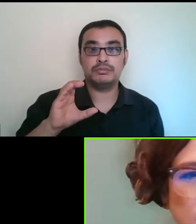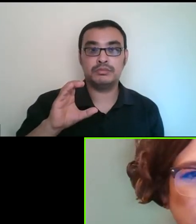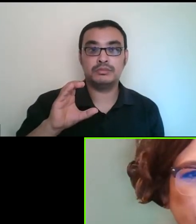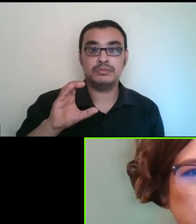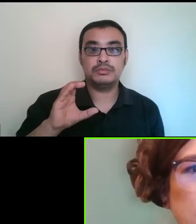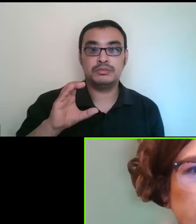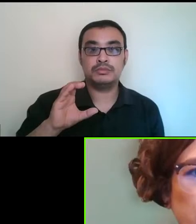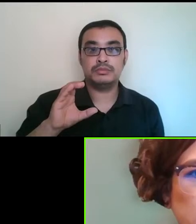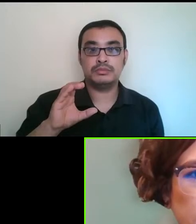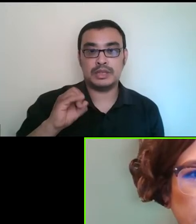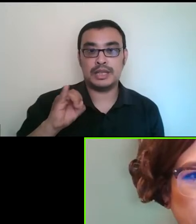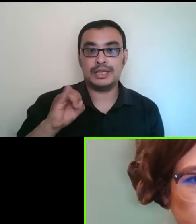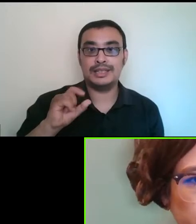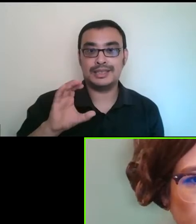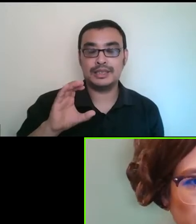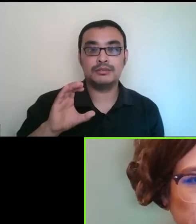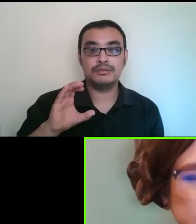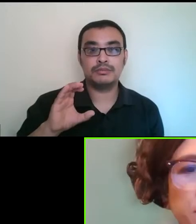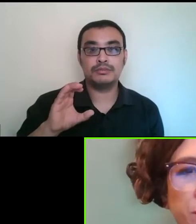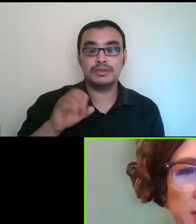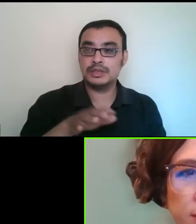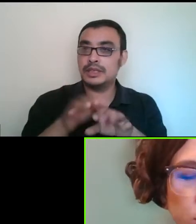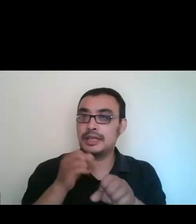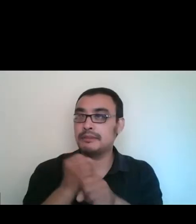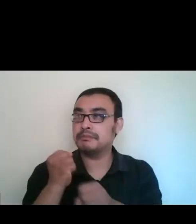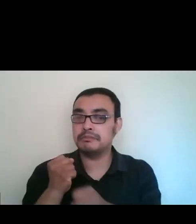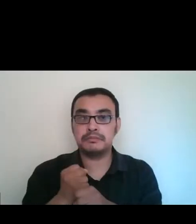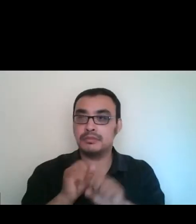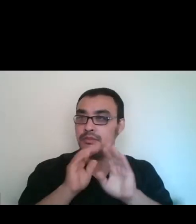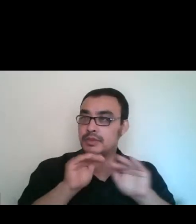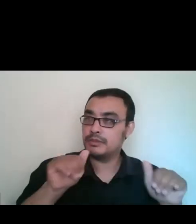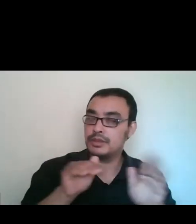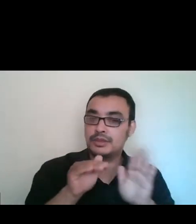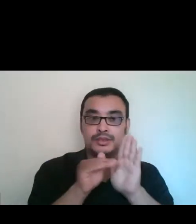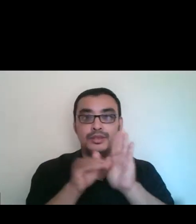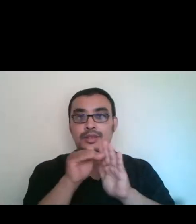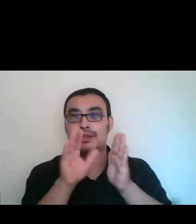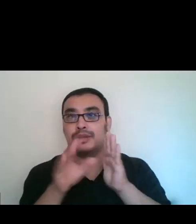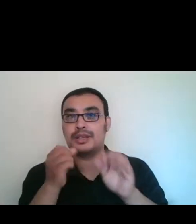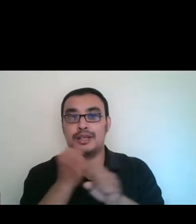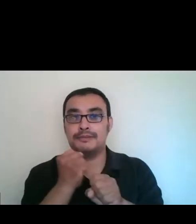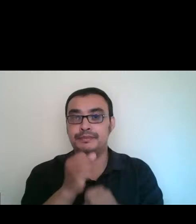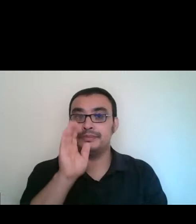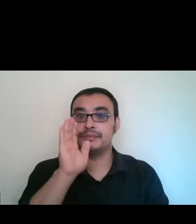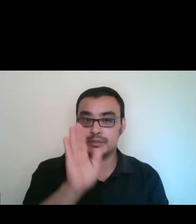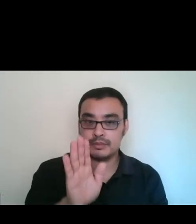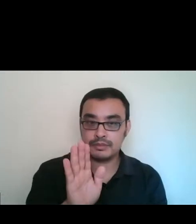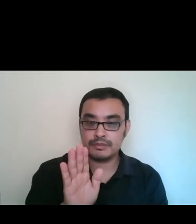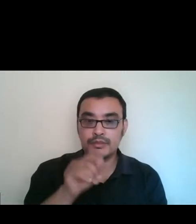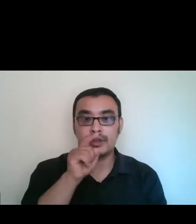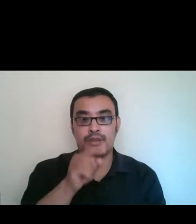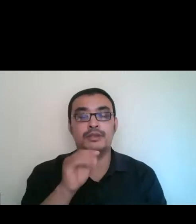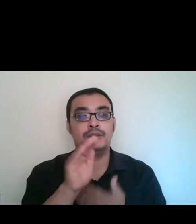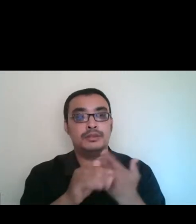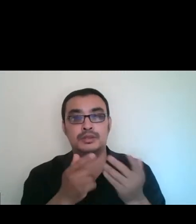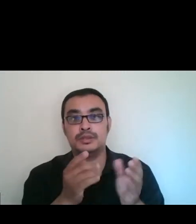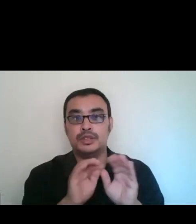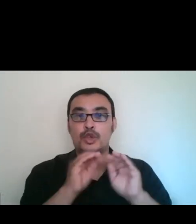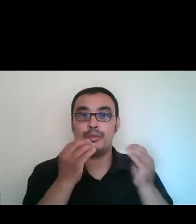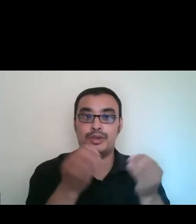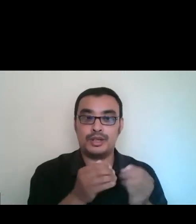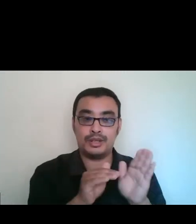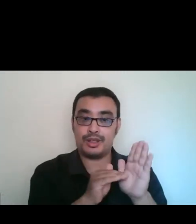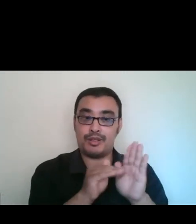is really doing a lot of work at different level in different contexts. This can happen at community level, this